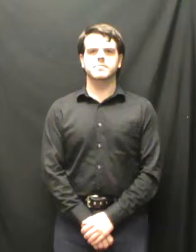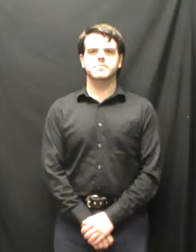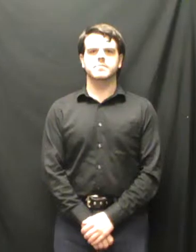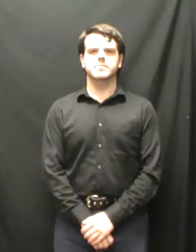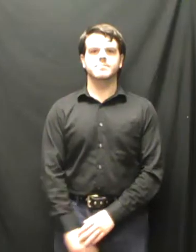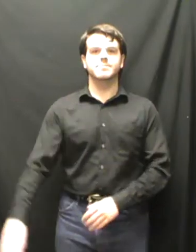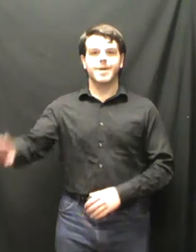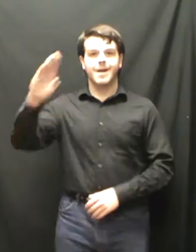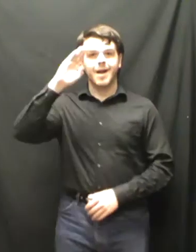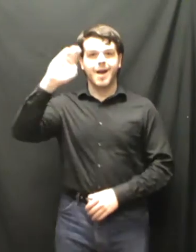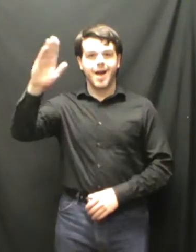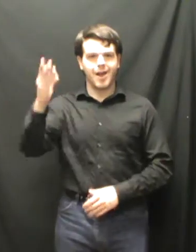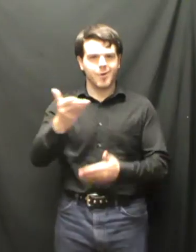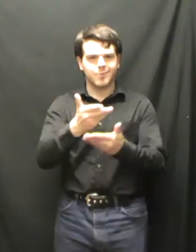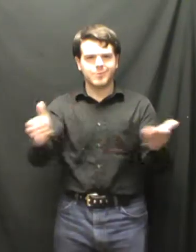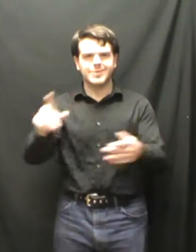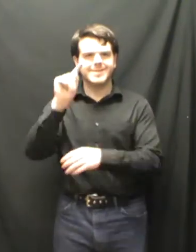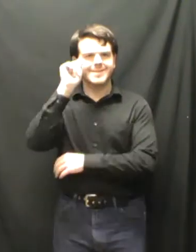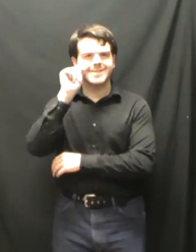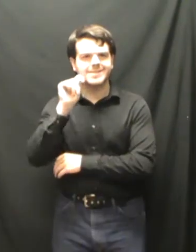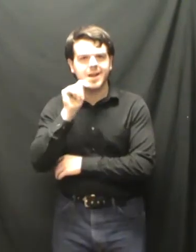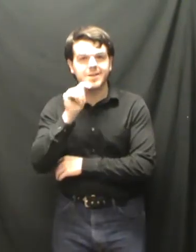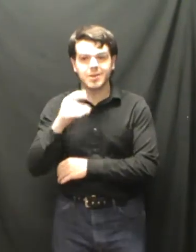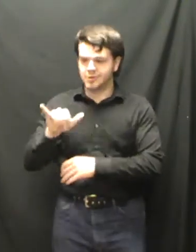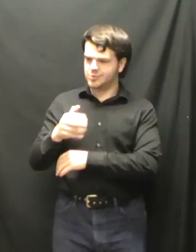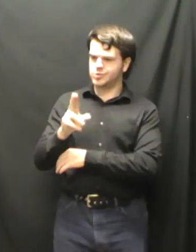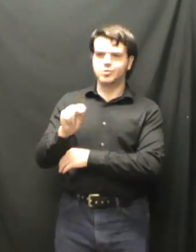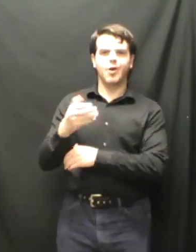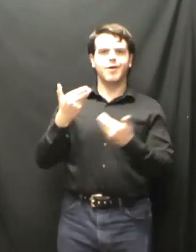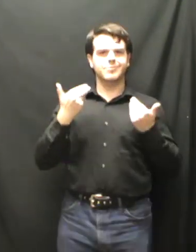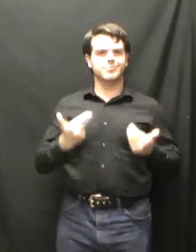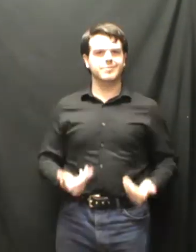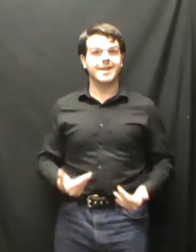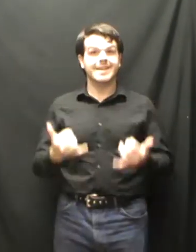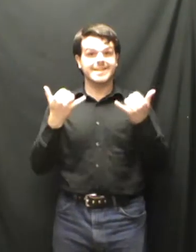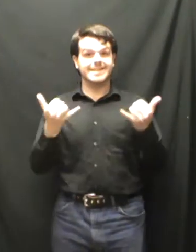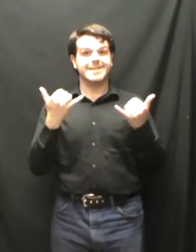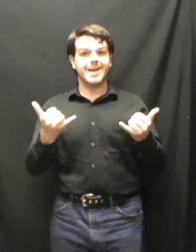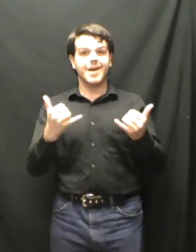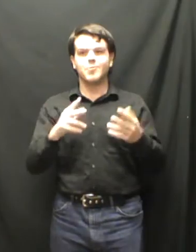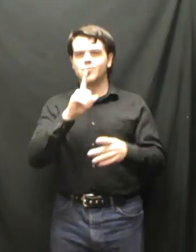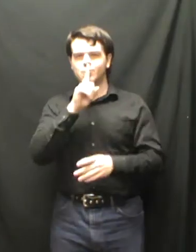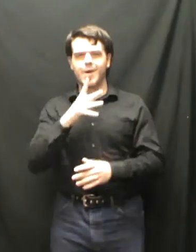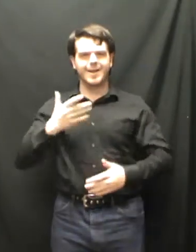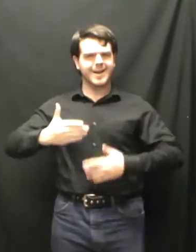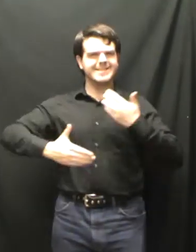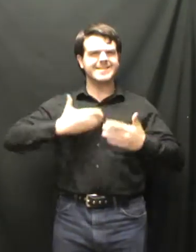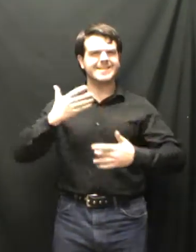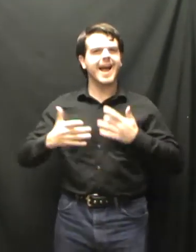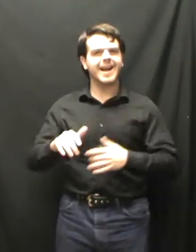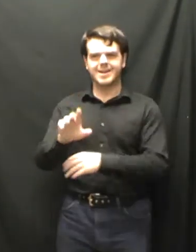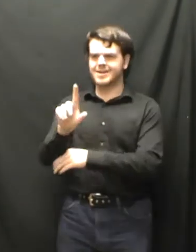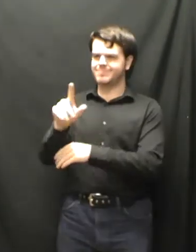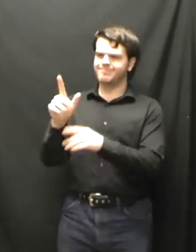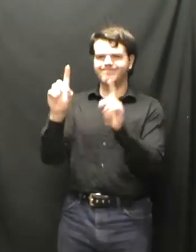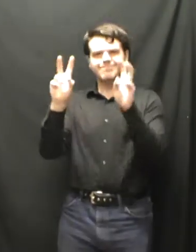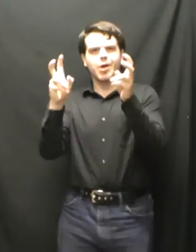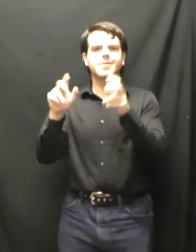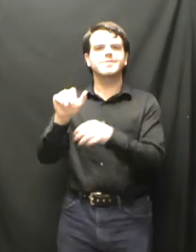Hello grade 10s, it's John here. Today we're doing a really exciting topic. The topic is matter. Now you might say, well, what